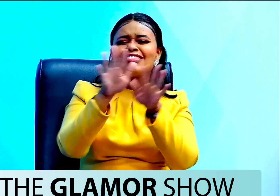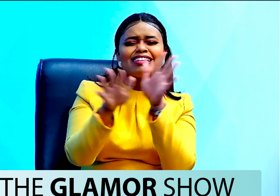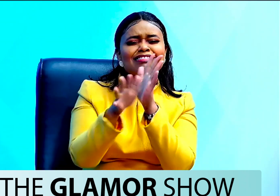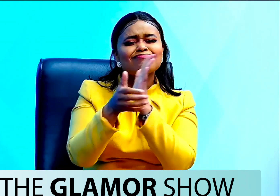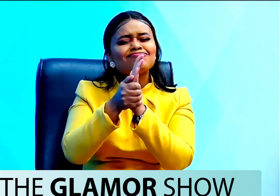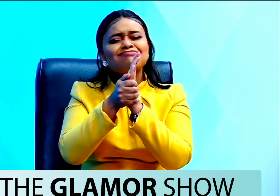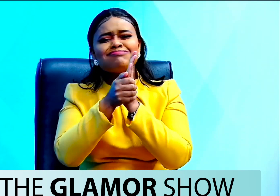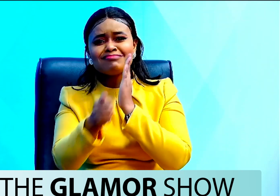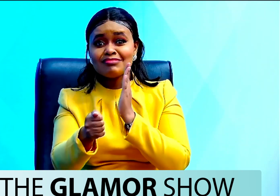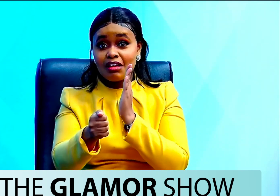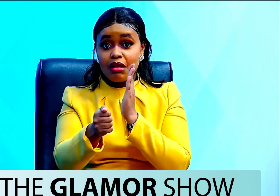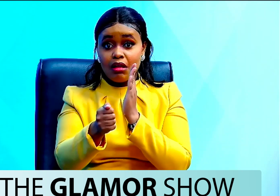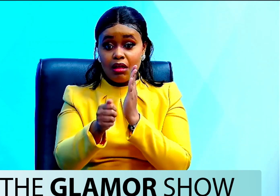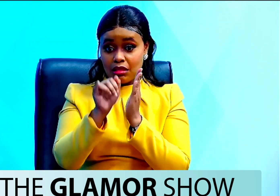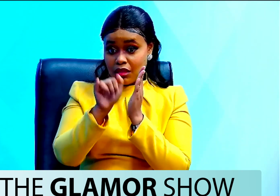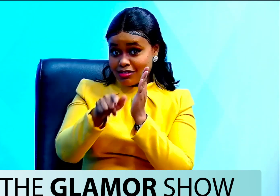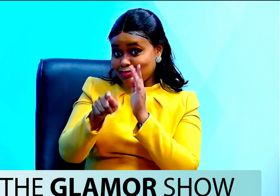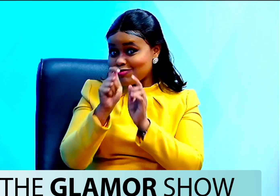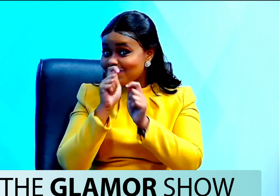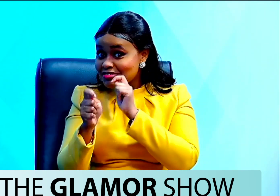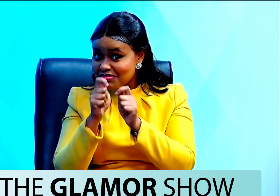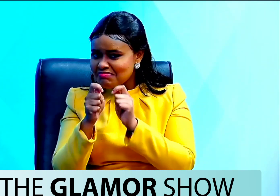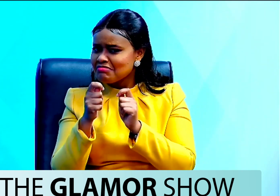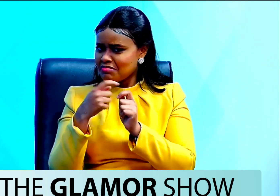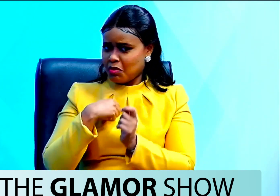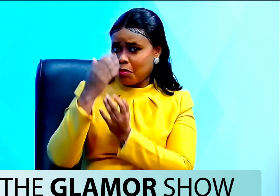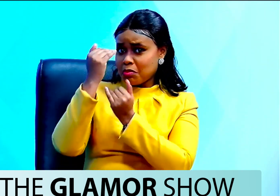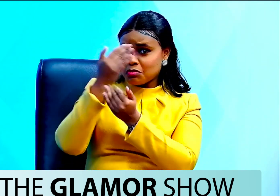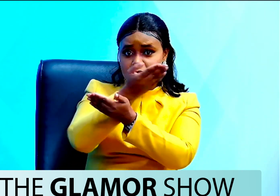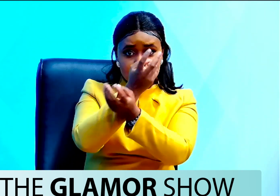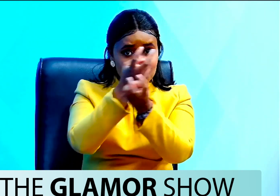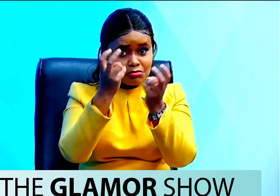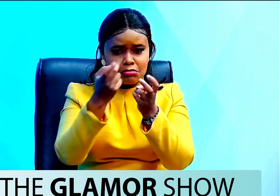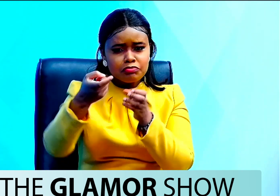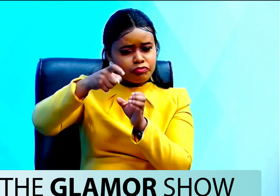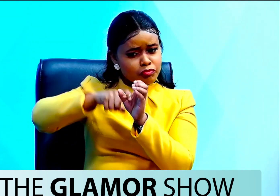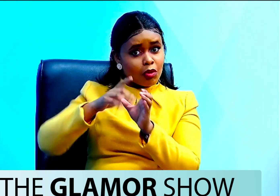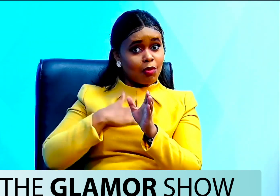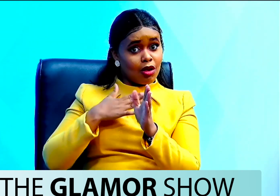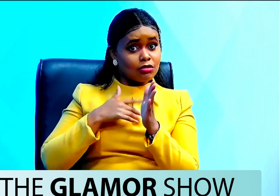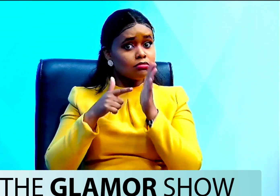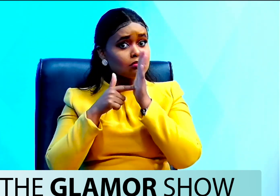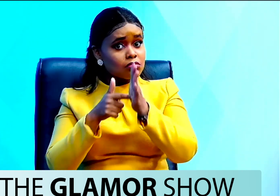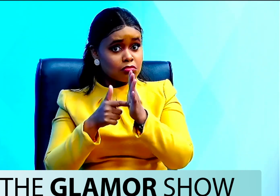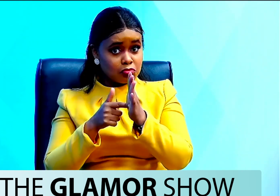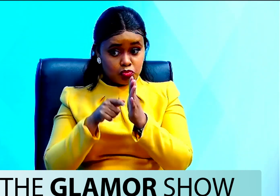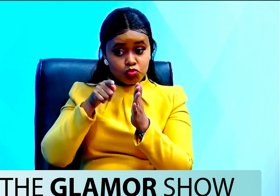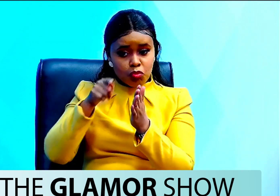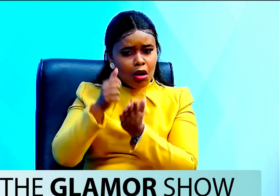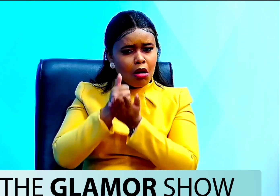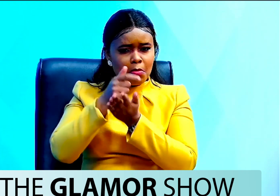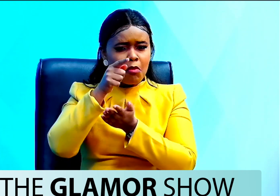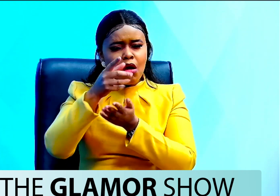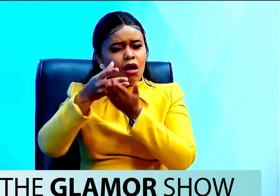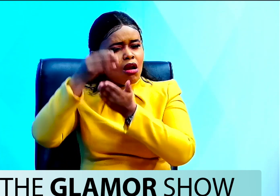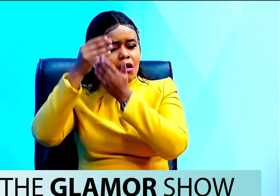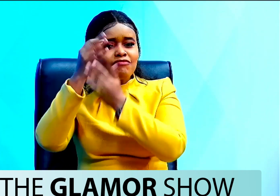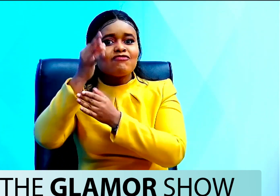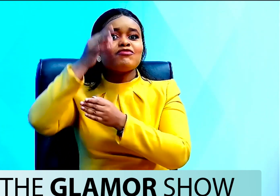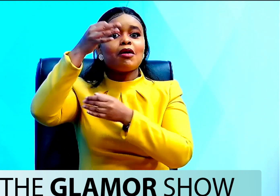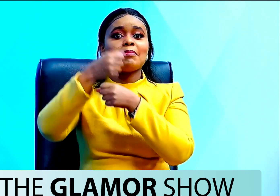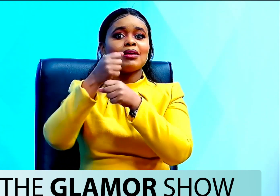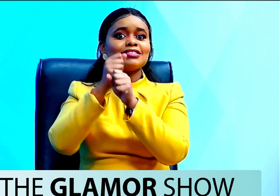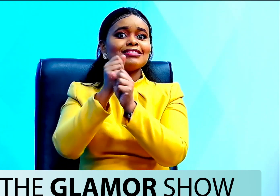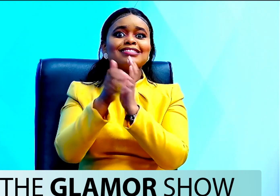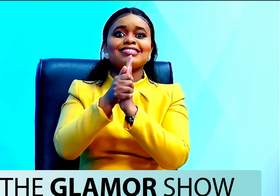modeling, makeup industry, people who are very professional and skilled, and we get to really learn a lot from them. I hope that happens for you